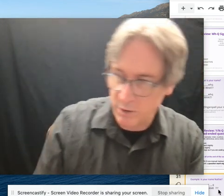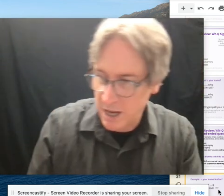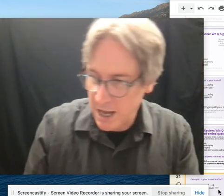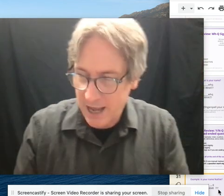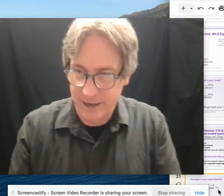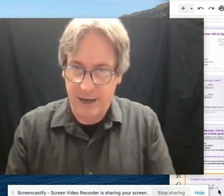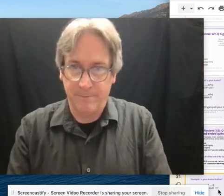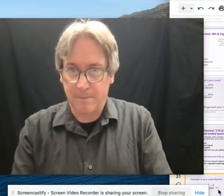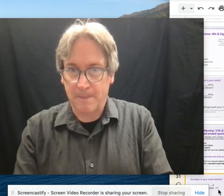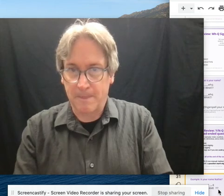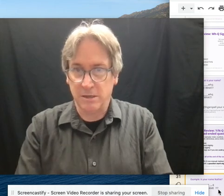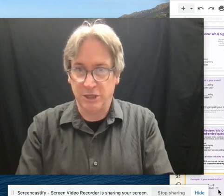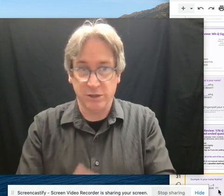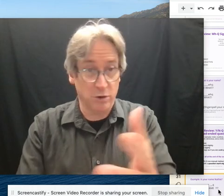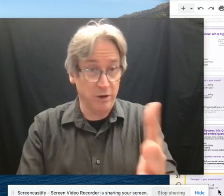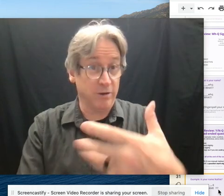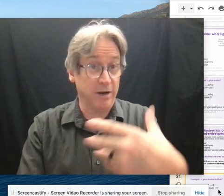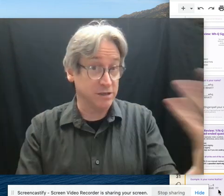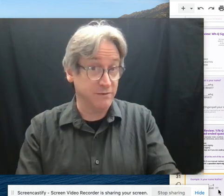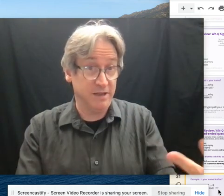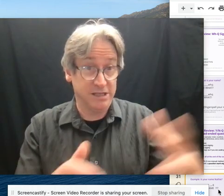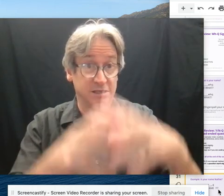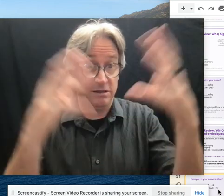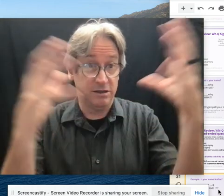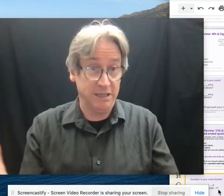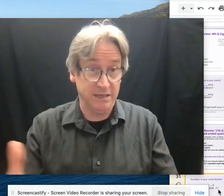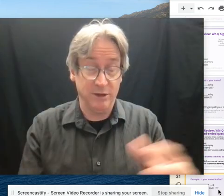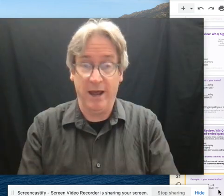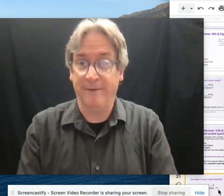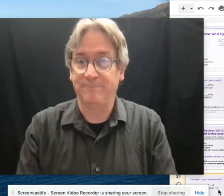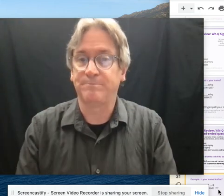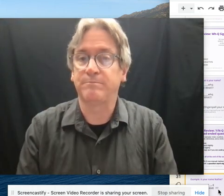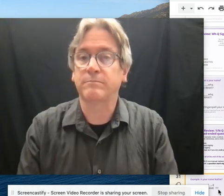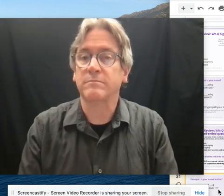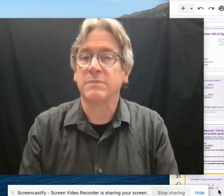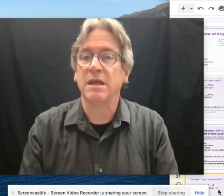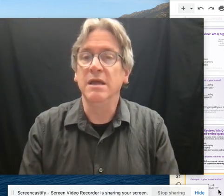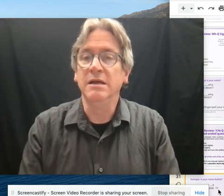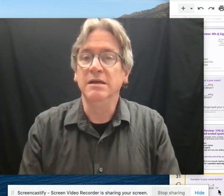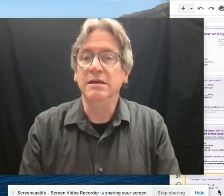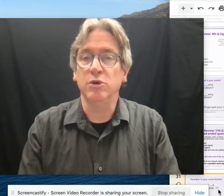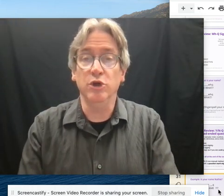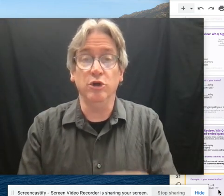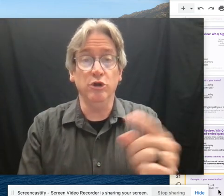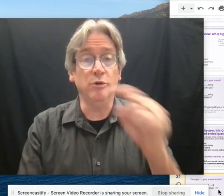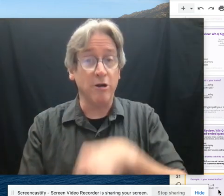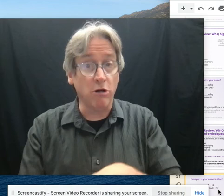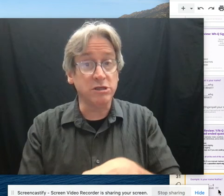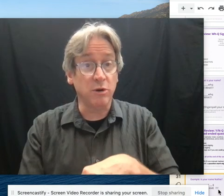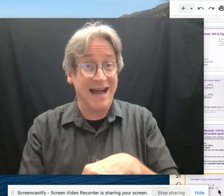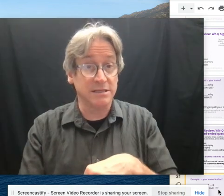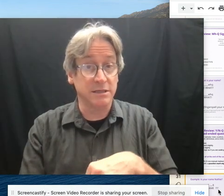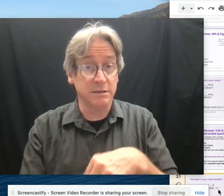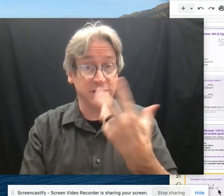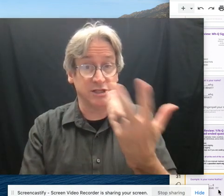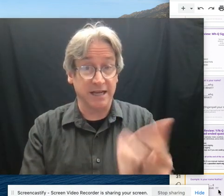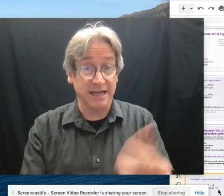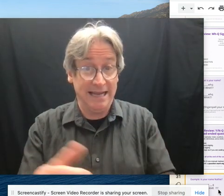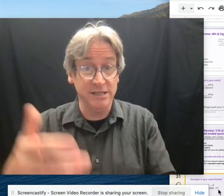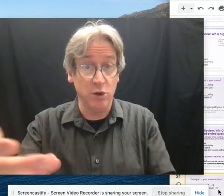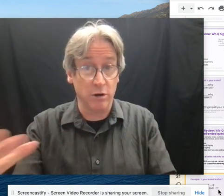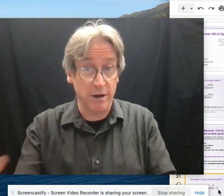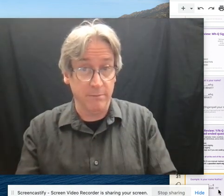years ago. And she was one of the creators of the whole TWA. So you can also ask